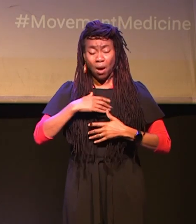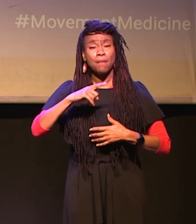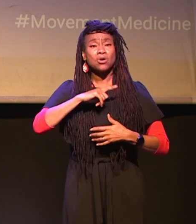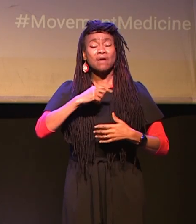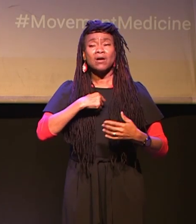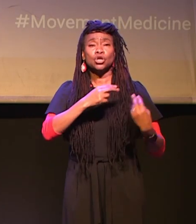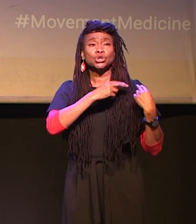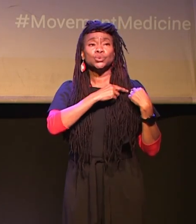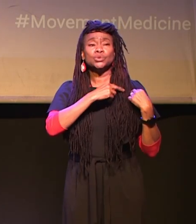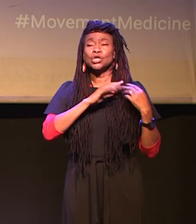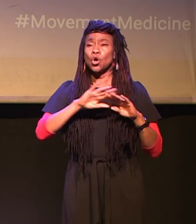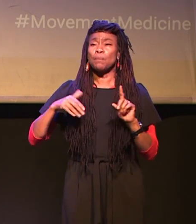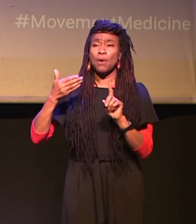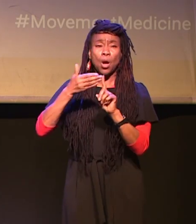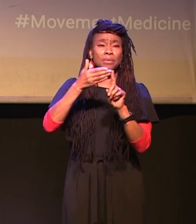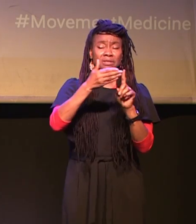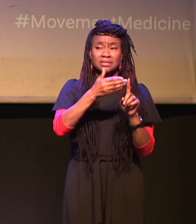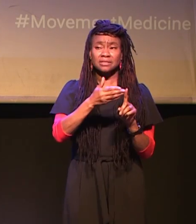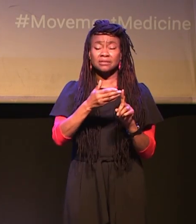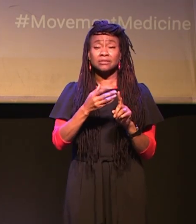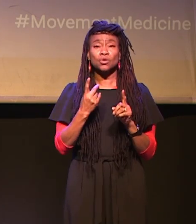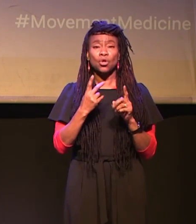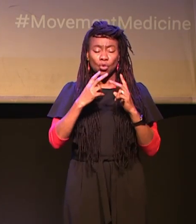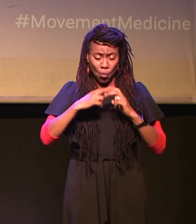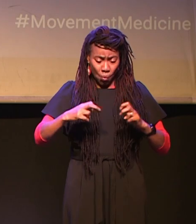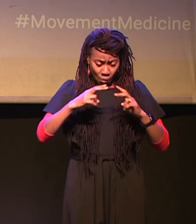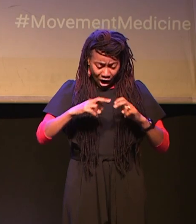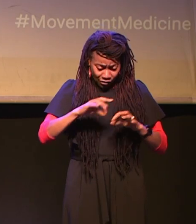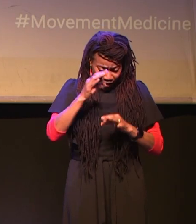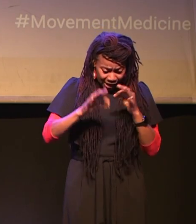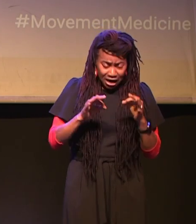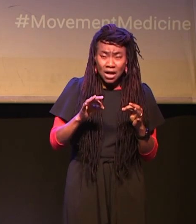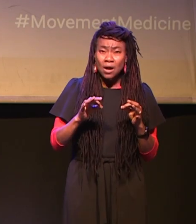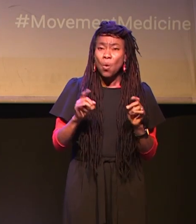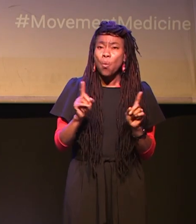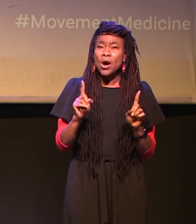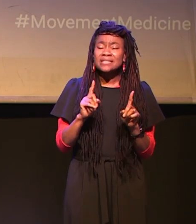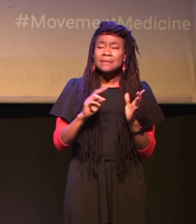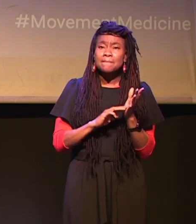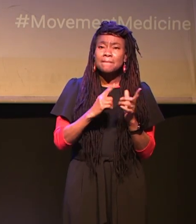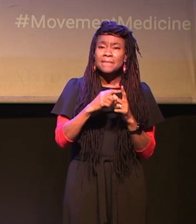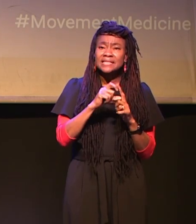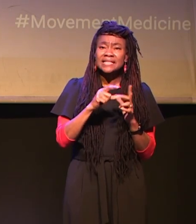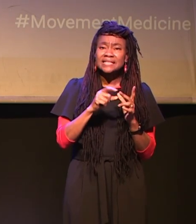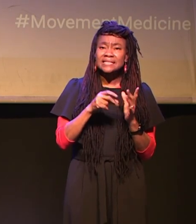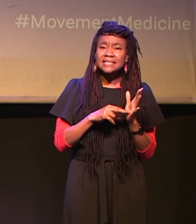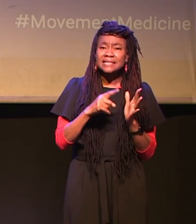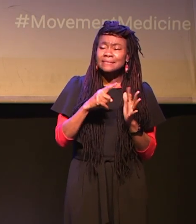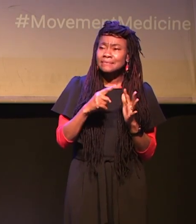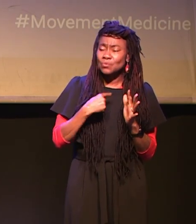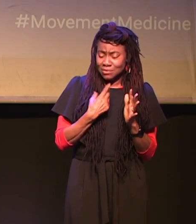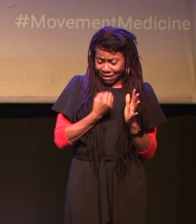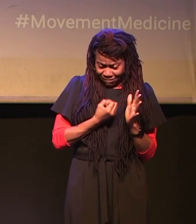purpose. And if we are in an inquiry of like, what is the medicine I carry, then we're bringing us more in alignment to our purpose. And